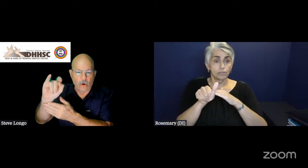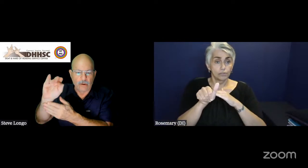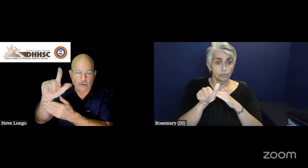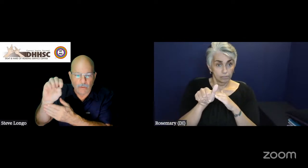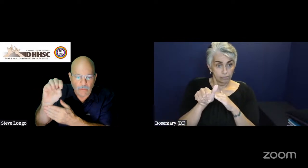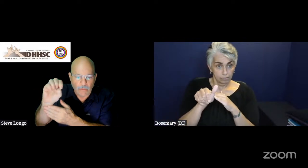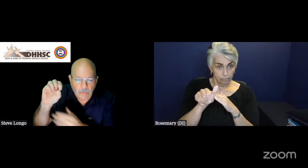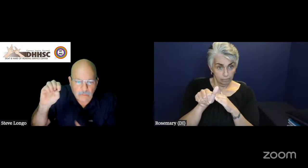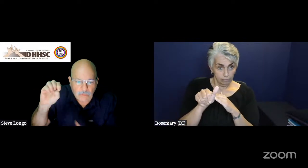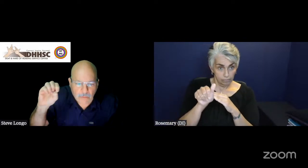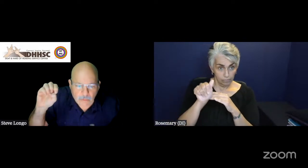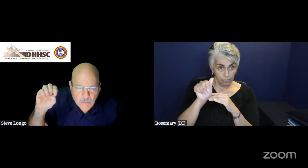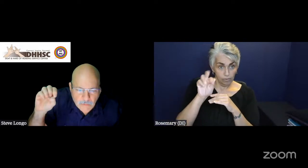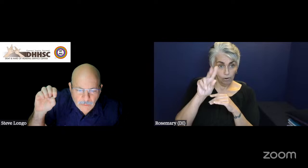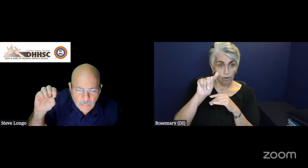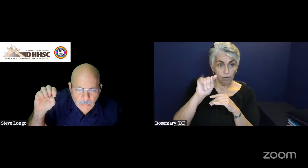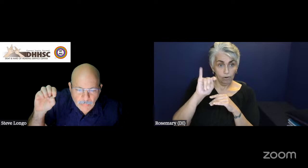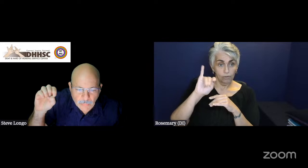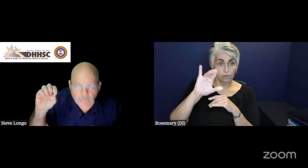Under